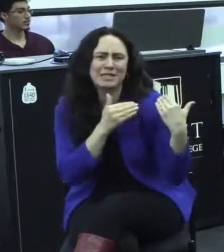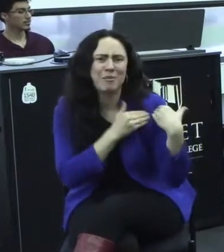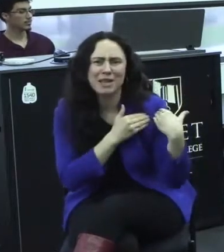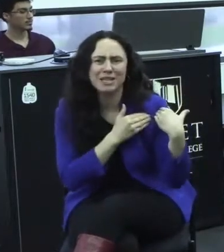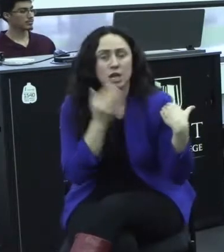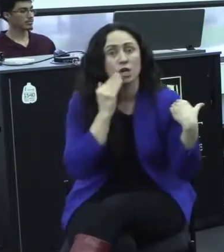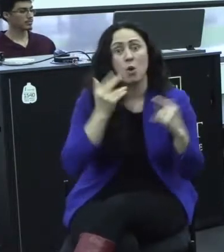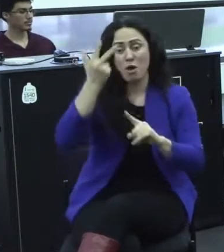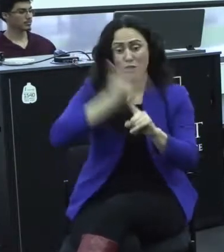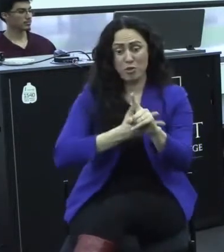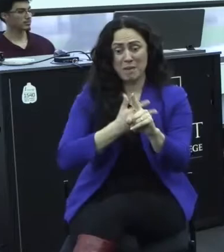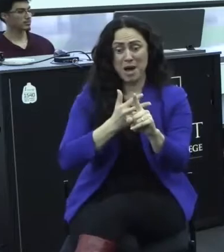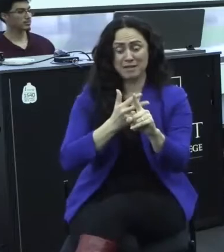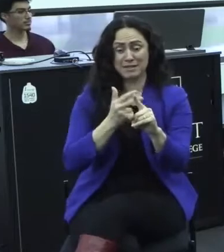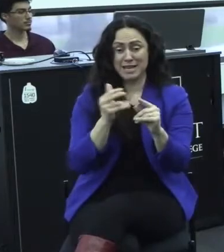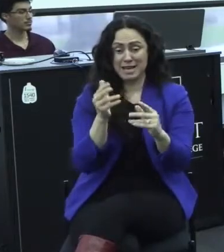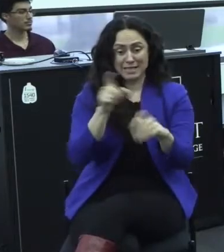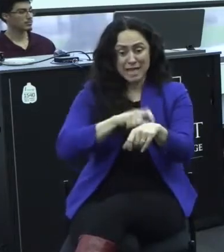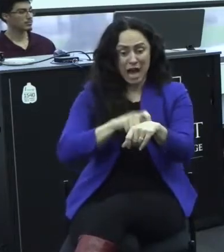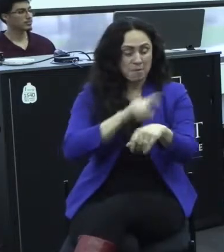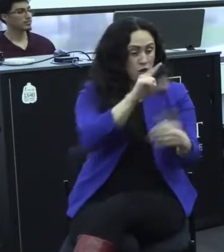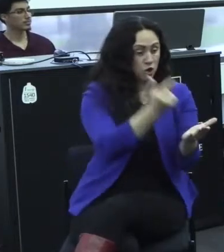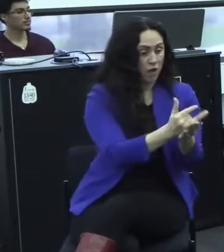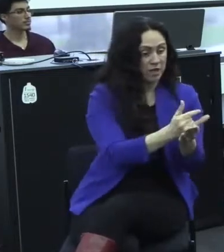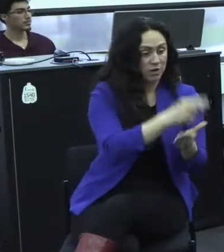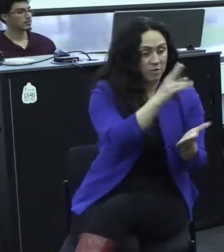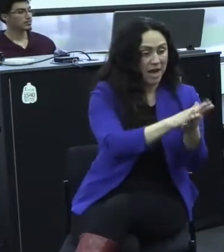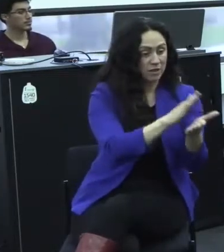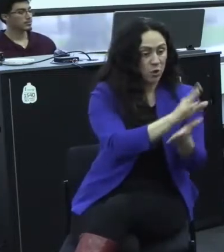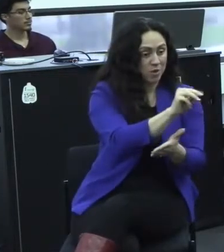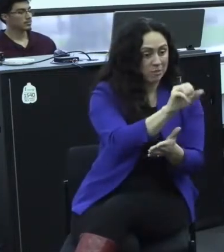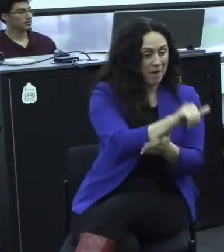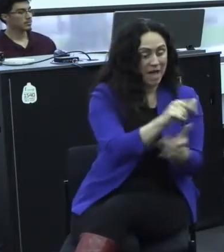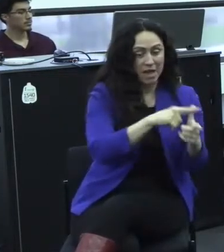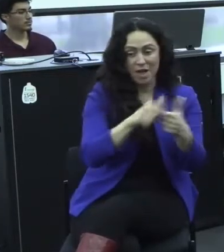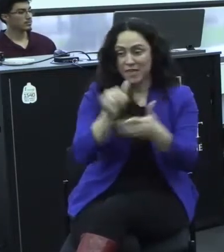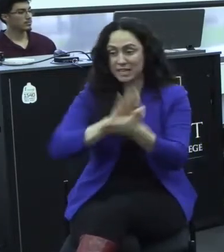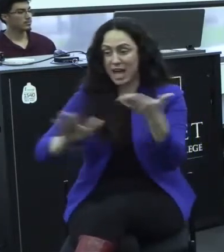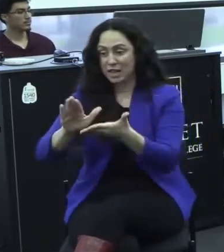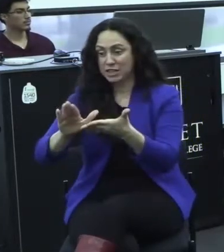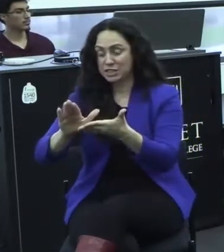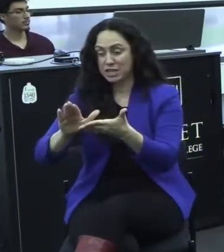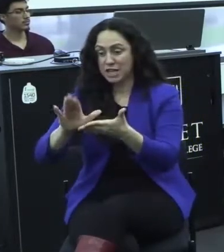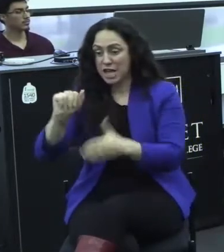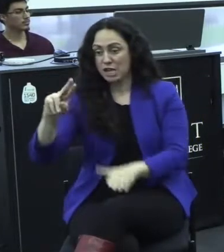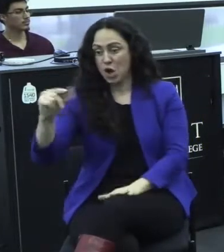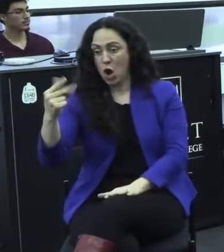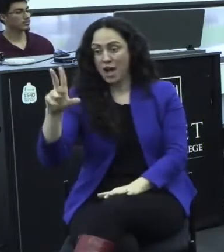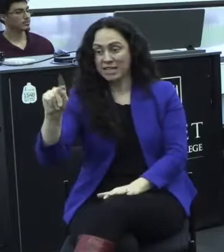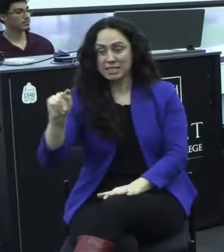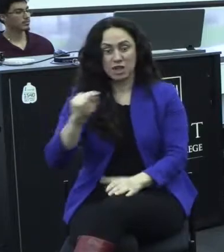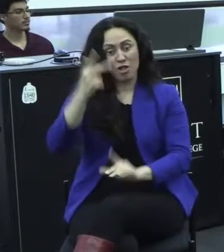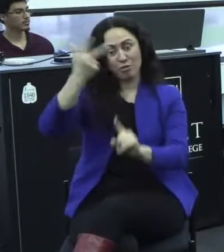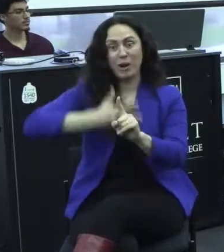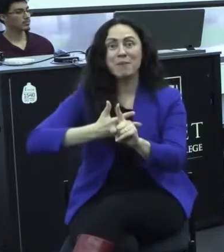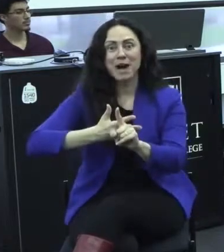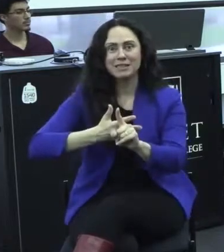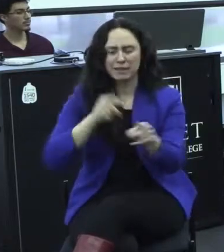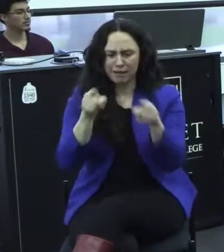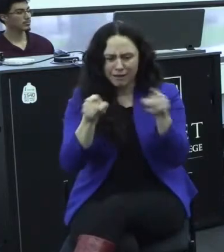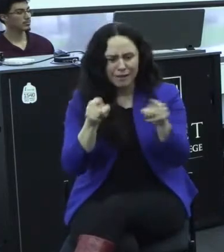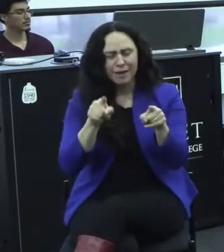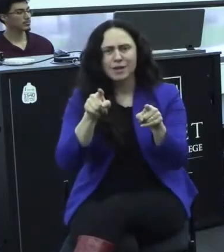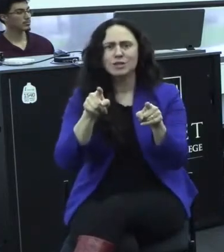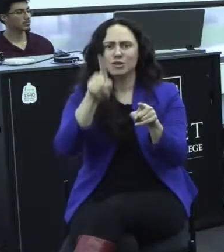graduate in May, in August you're in school, and you are suddenly far more involved in ensuring that you have your